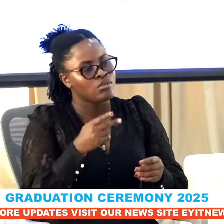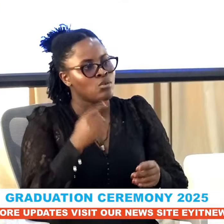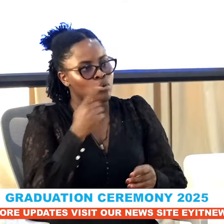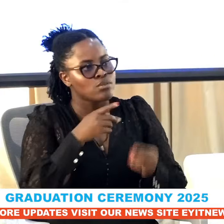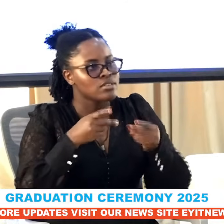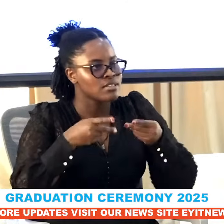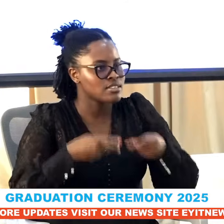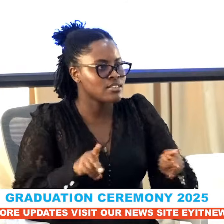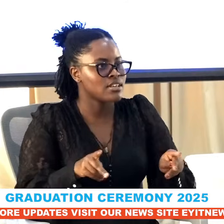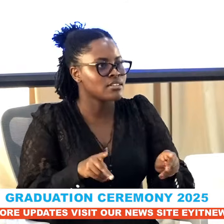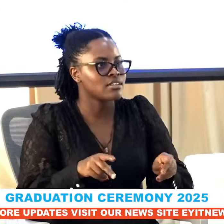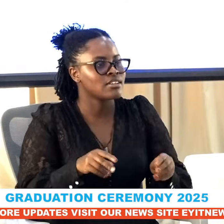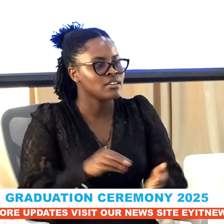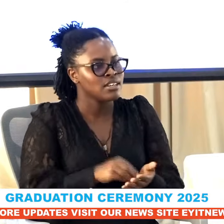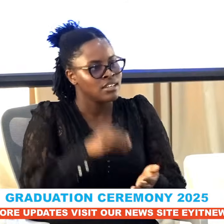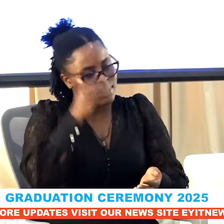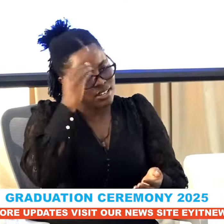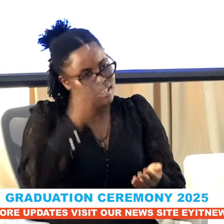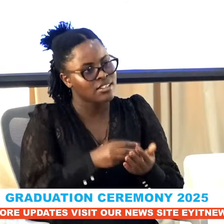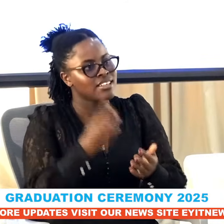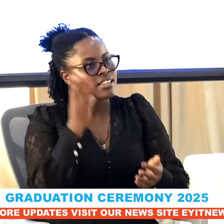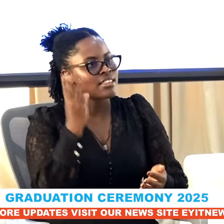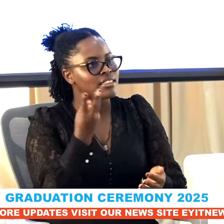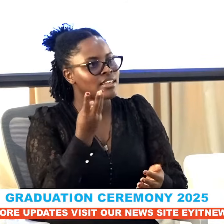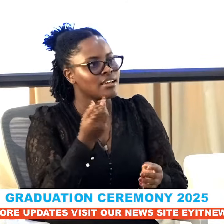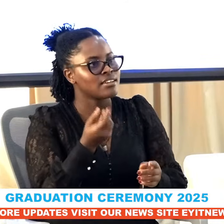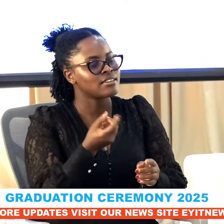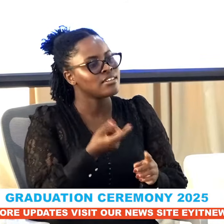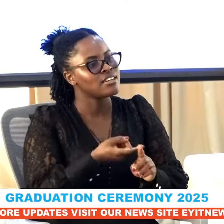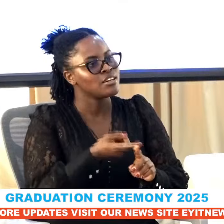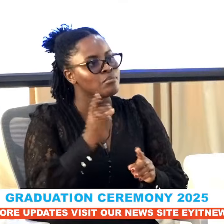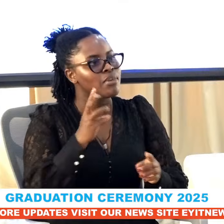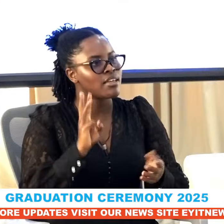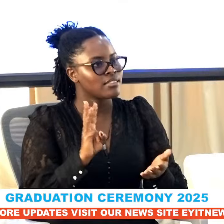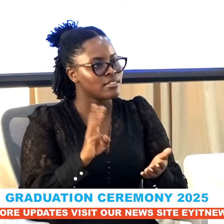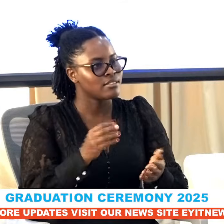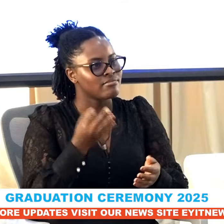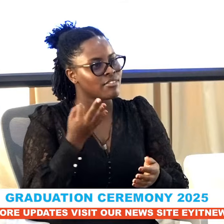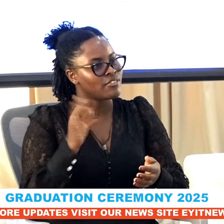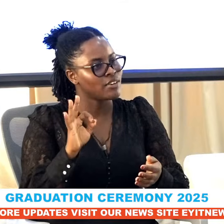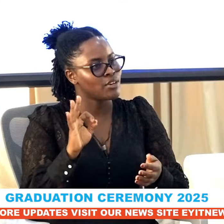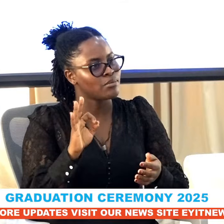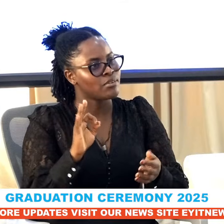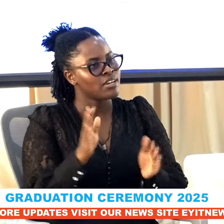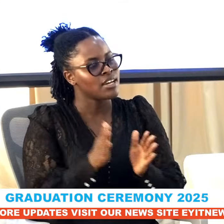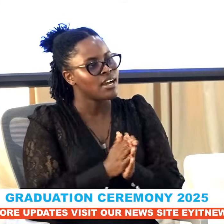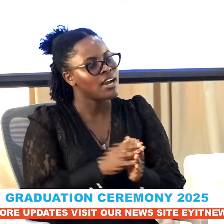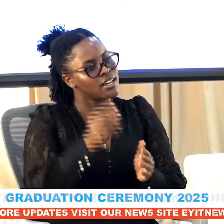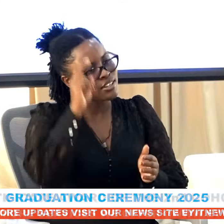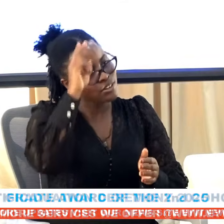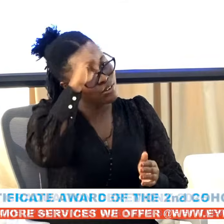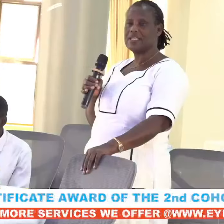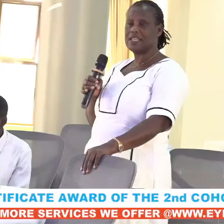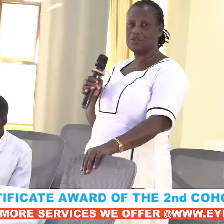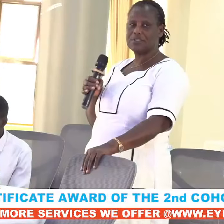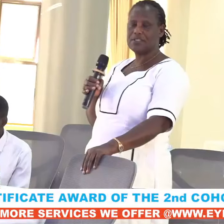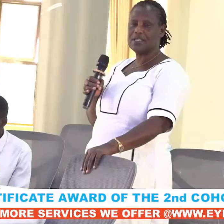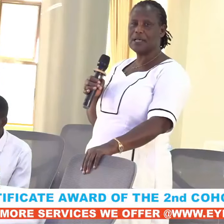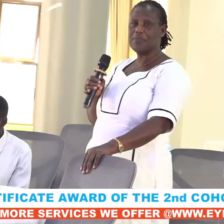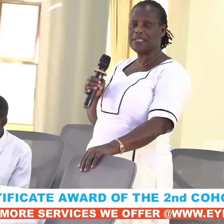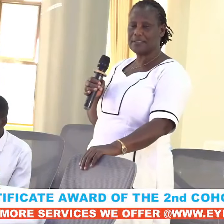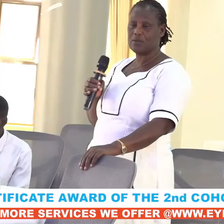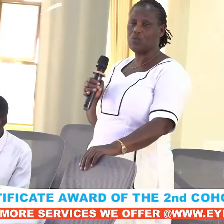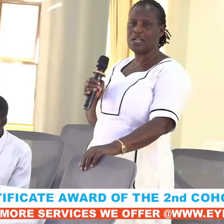February up to 29th April are graduating with the sign language skills,